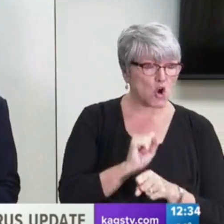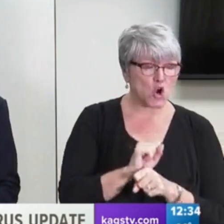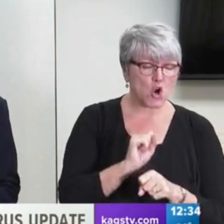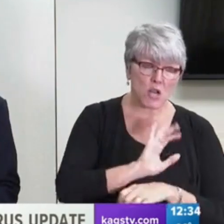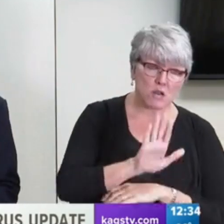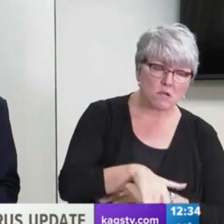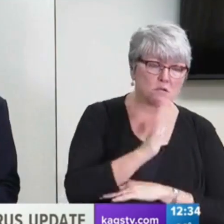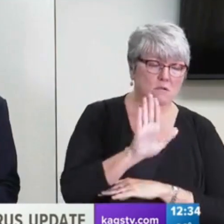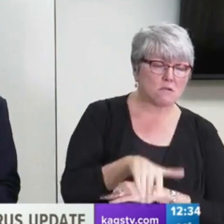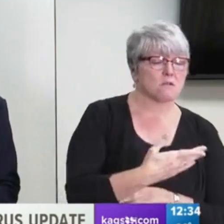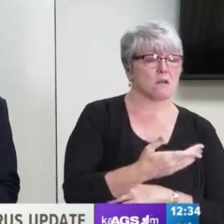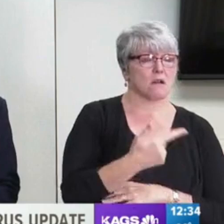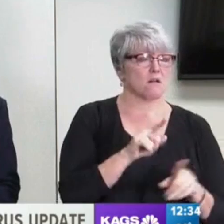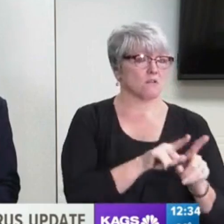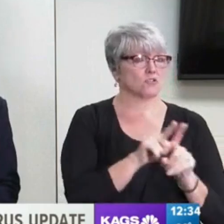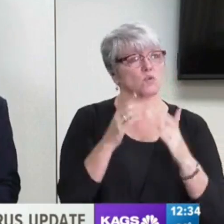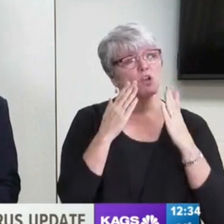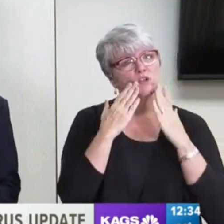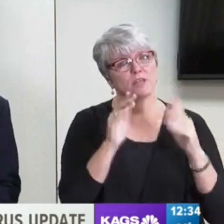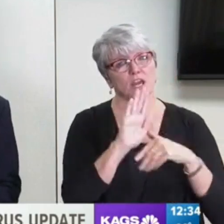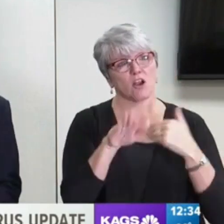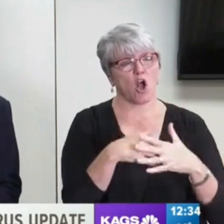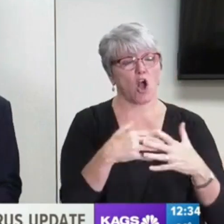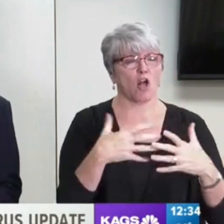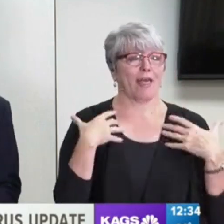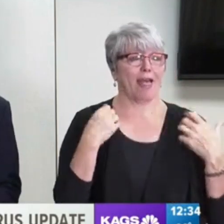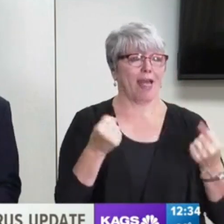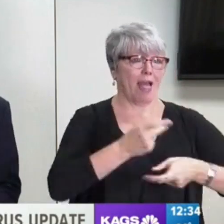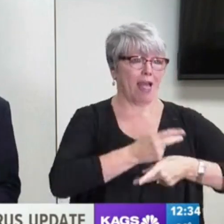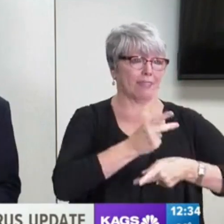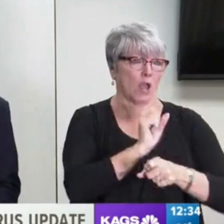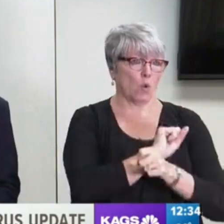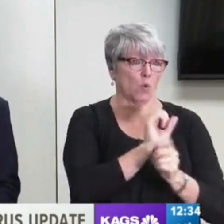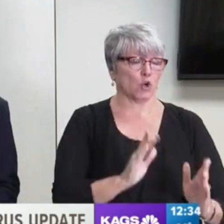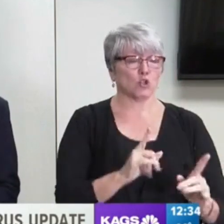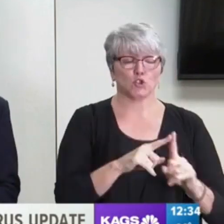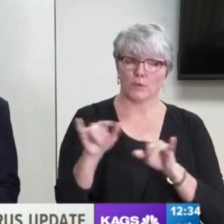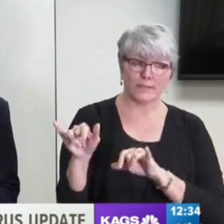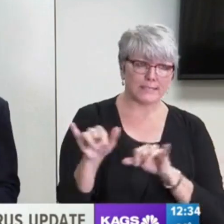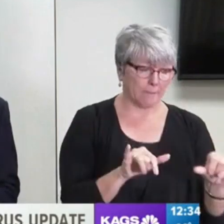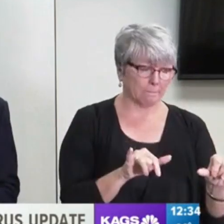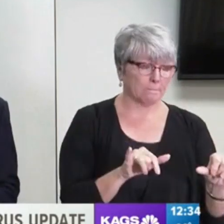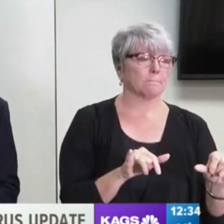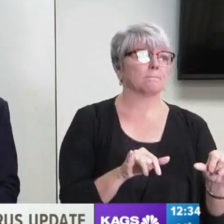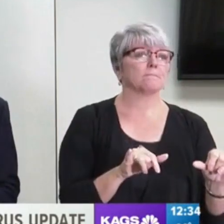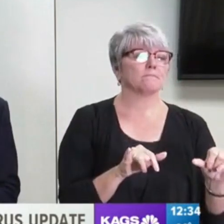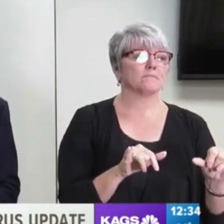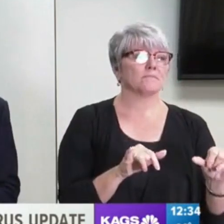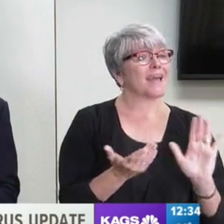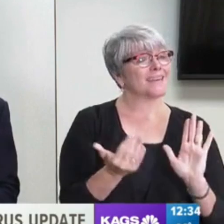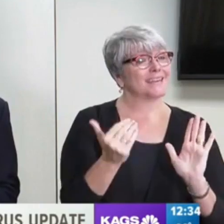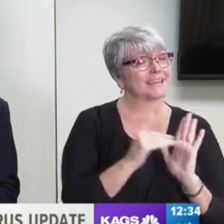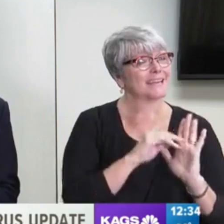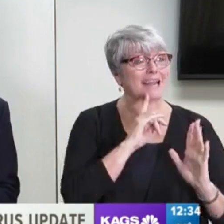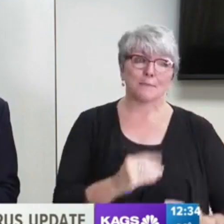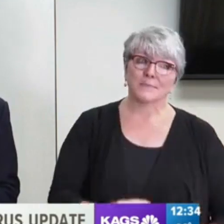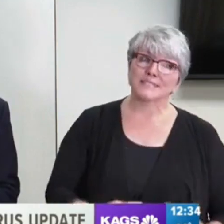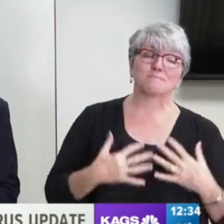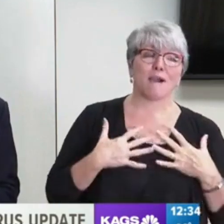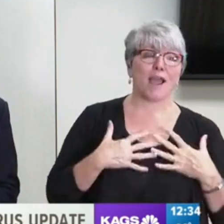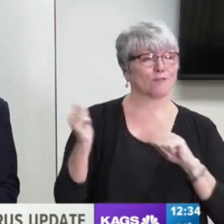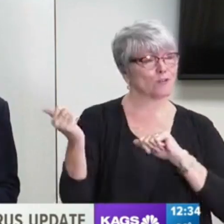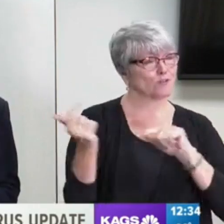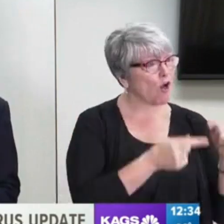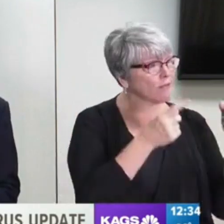And I also want to thank all the healthcare workers in town right now who are doing the same. And again, I'm inspired by all